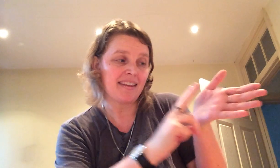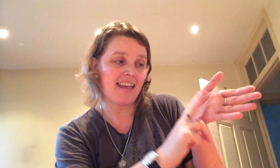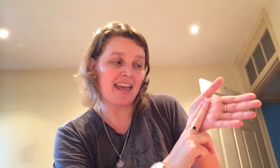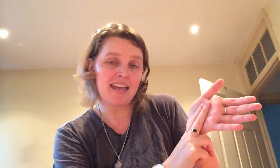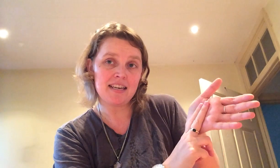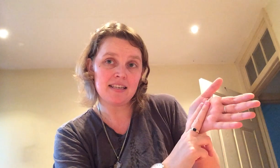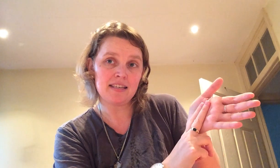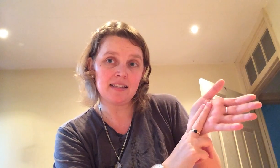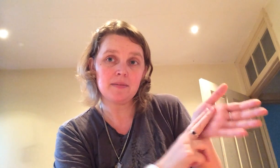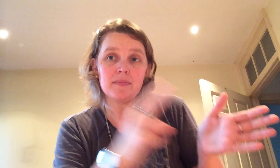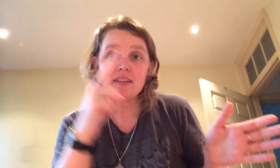N,